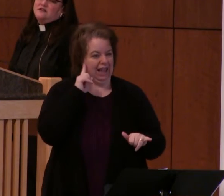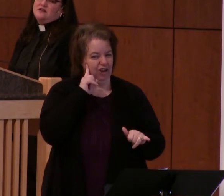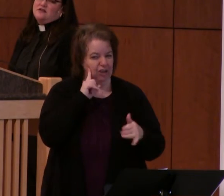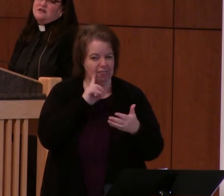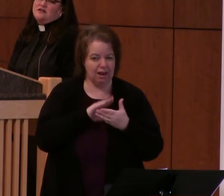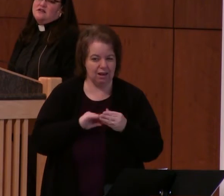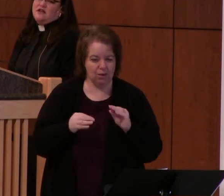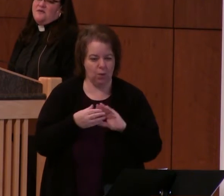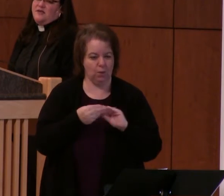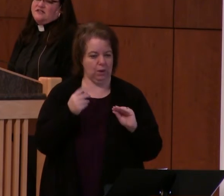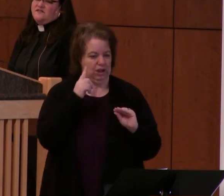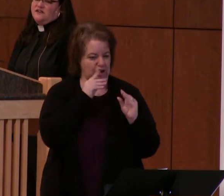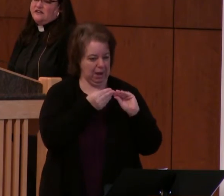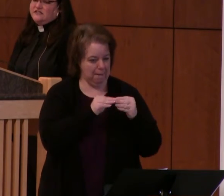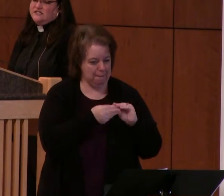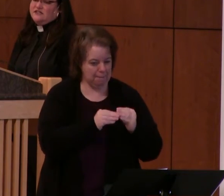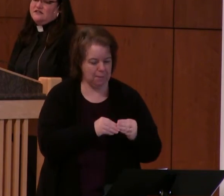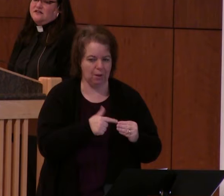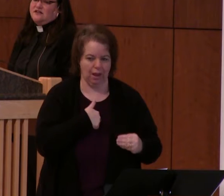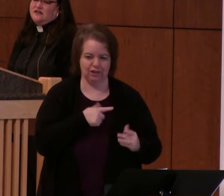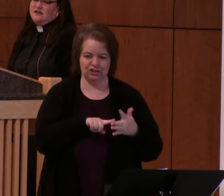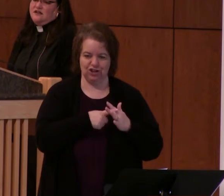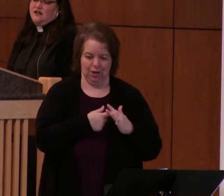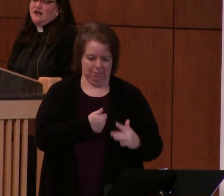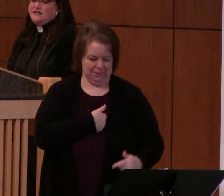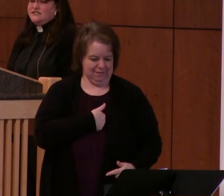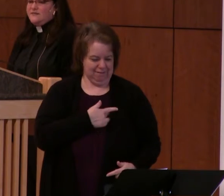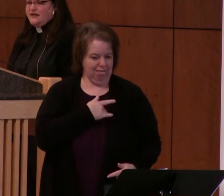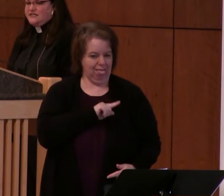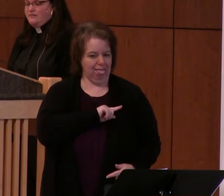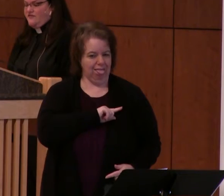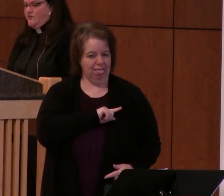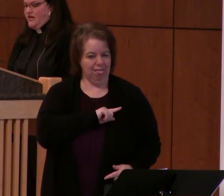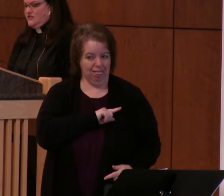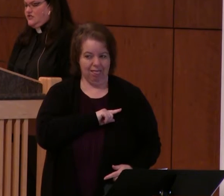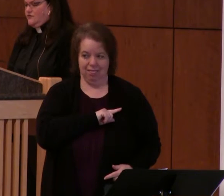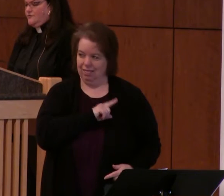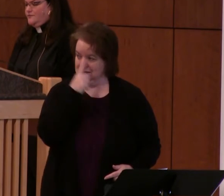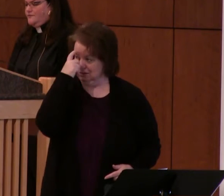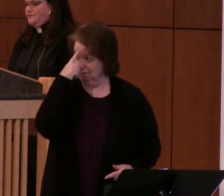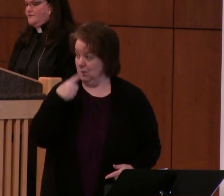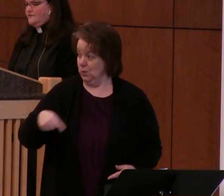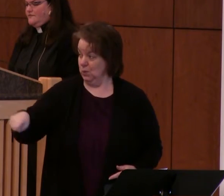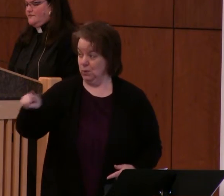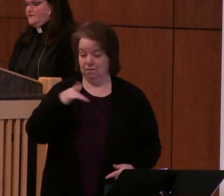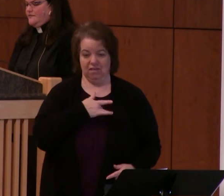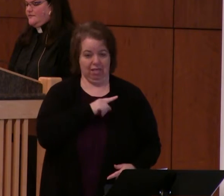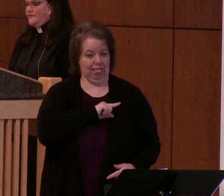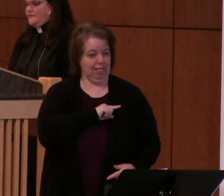numbers. I begin to feel guilty. And I suspect some of you might too.